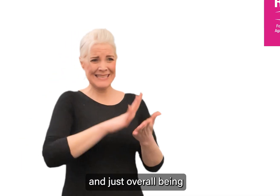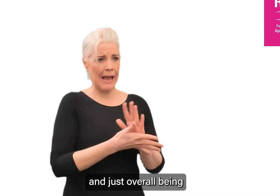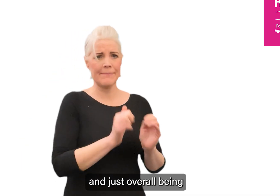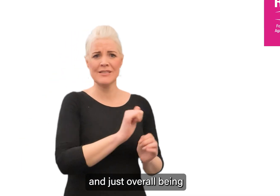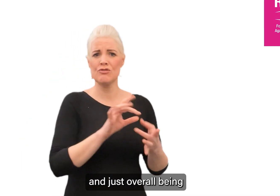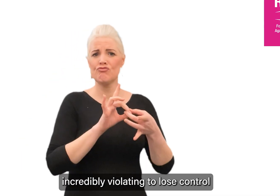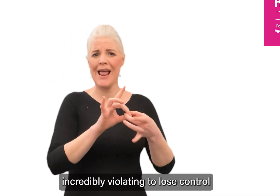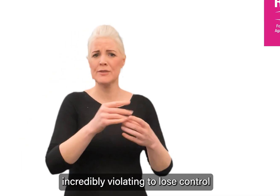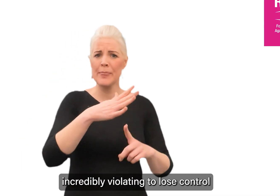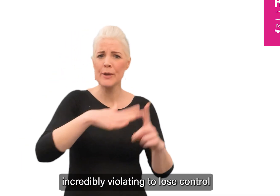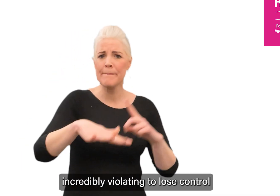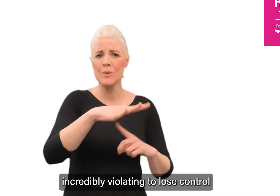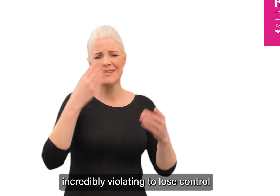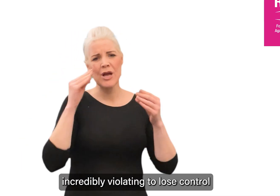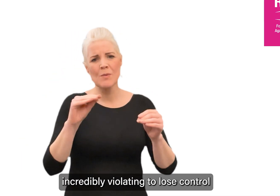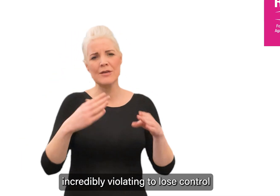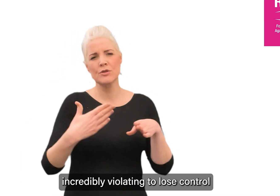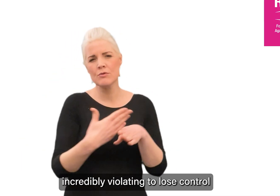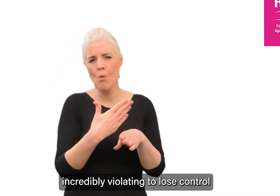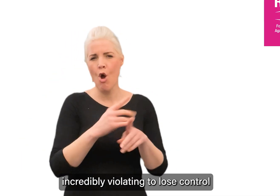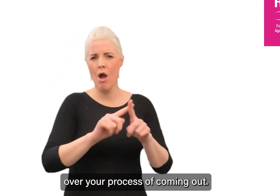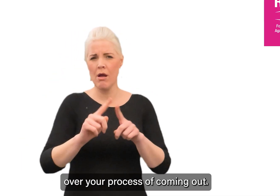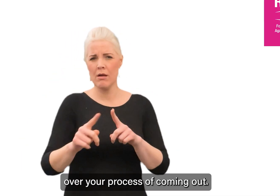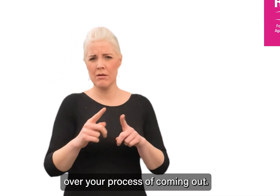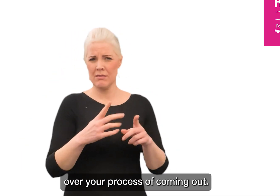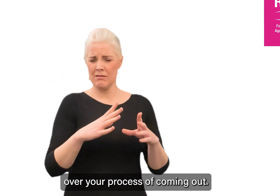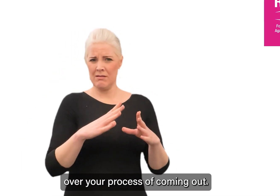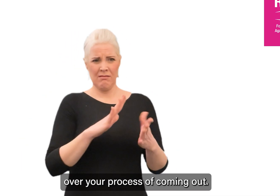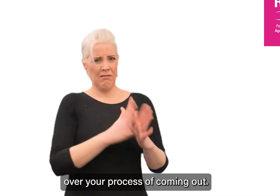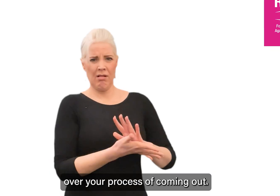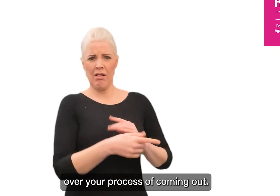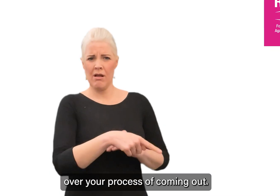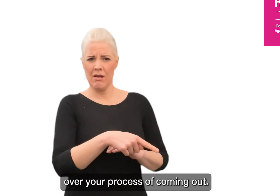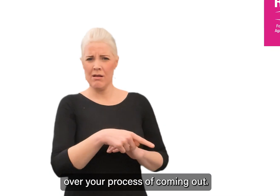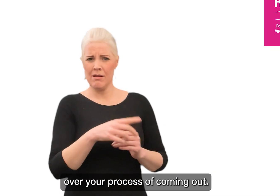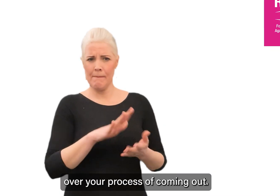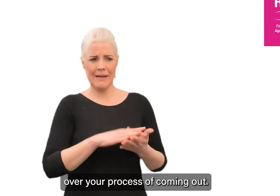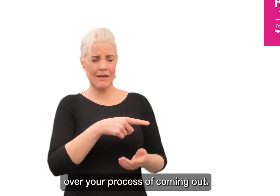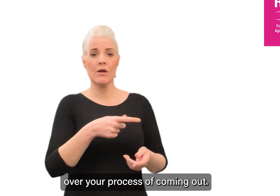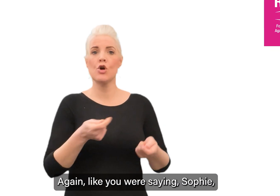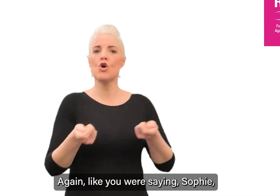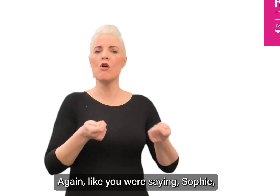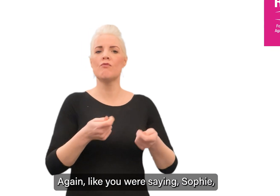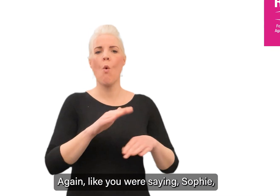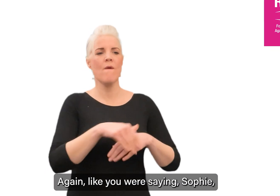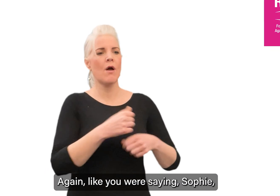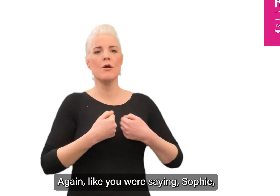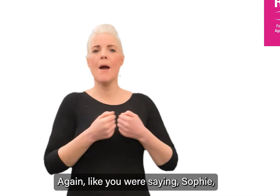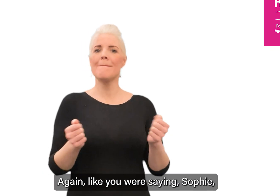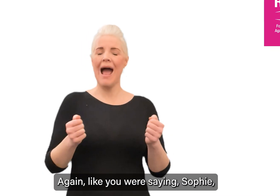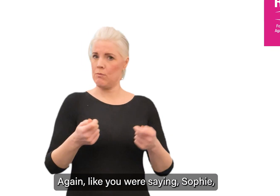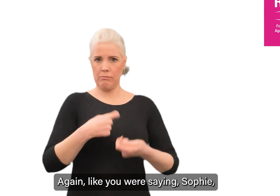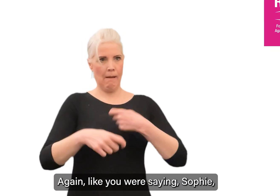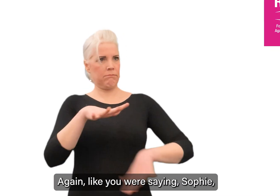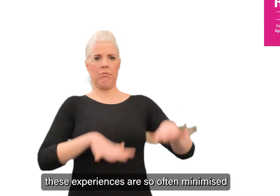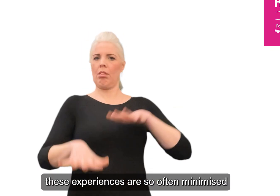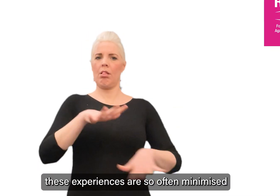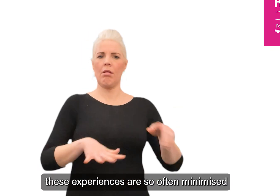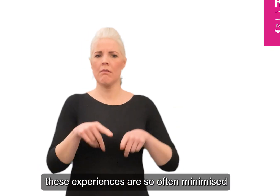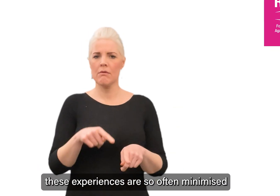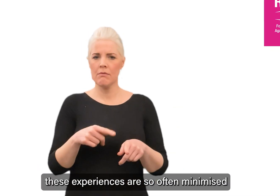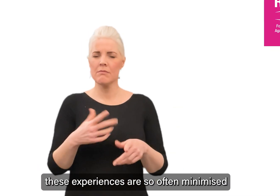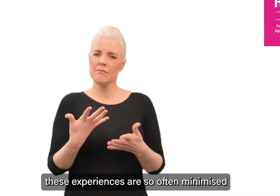just overall be incredibly violating to lose control over your process of coming out. Again, like you were saying, Sophie,